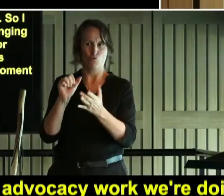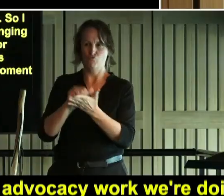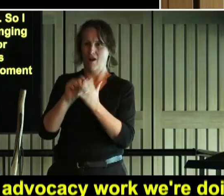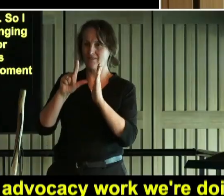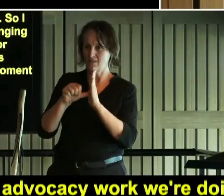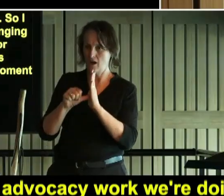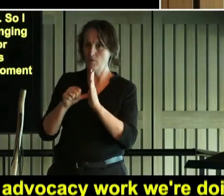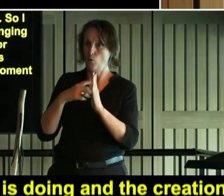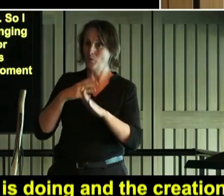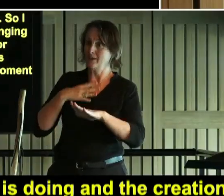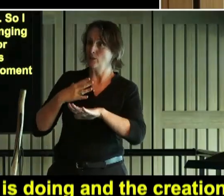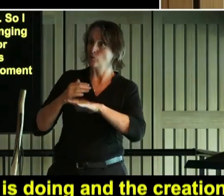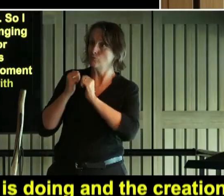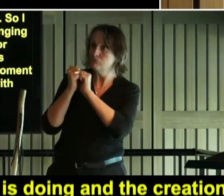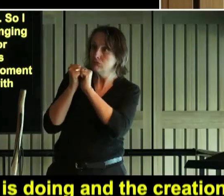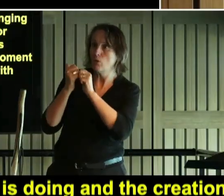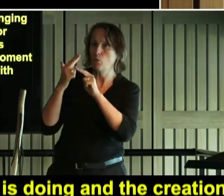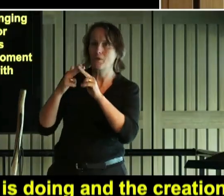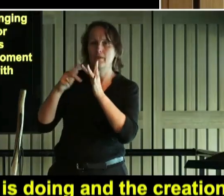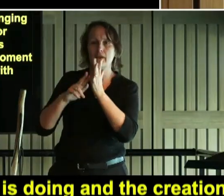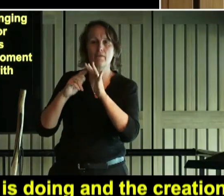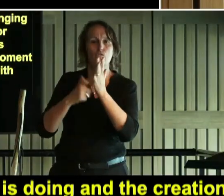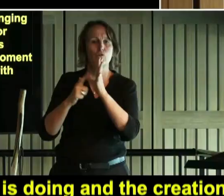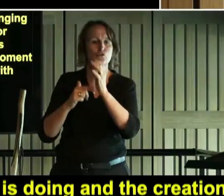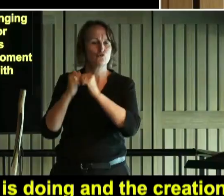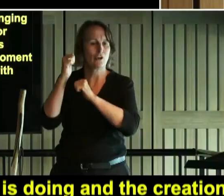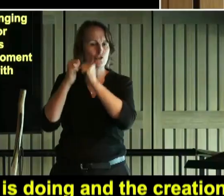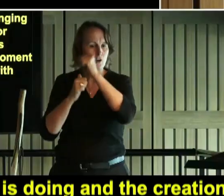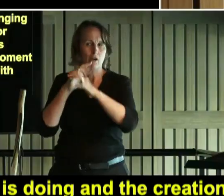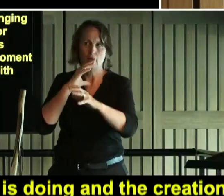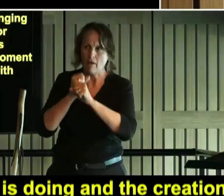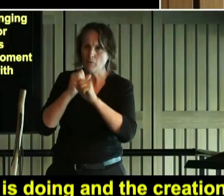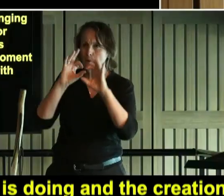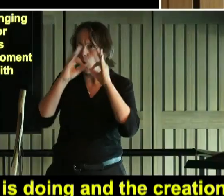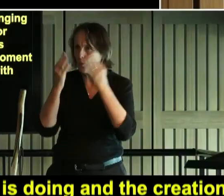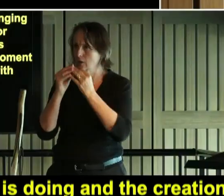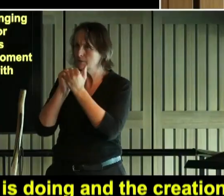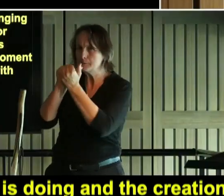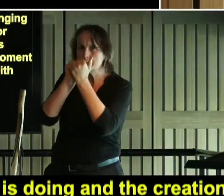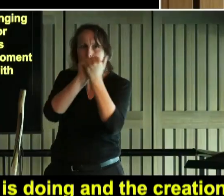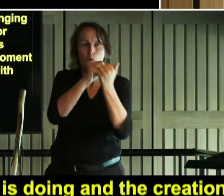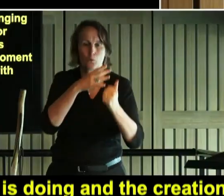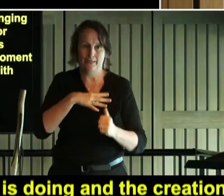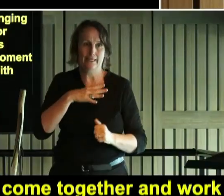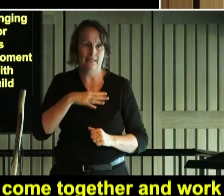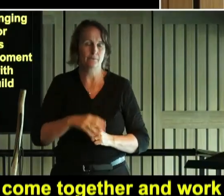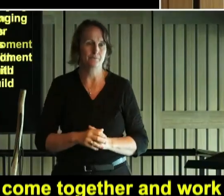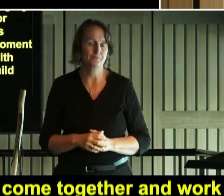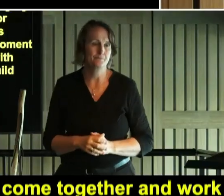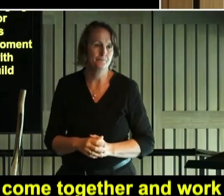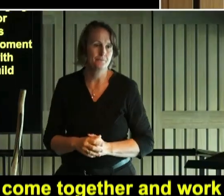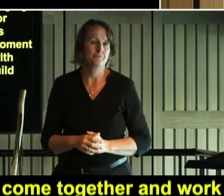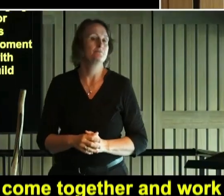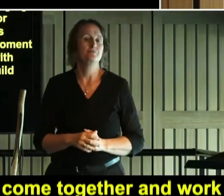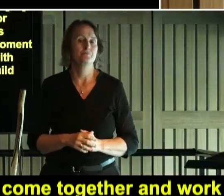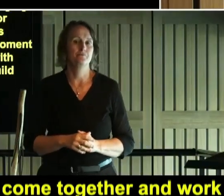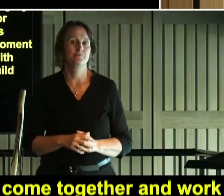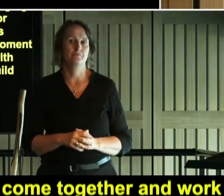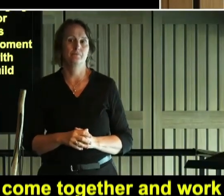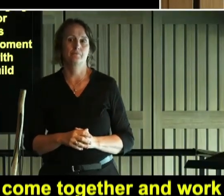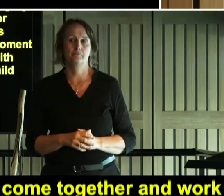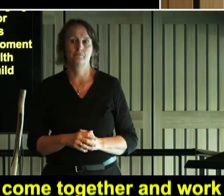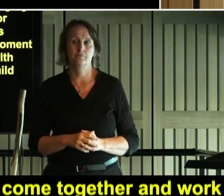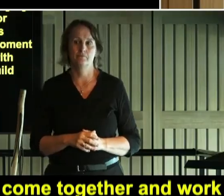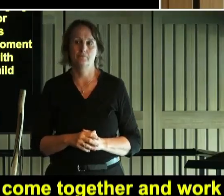the infrastructures that are opening up to build change. One thing that I want to add to that is I don't